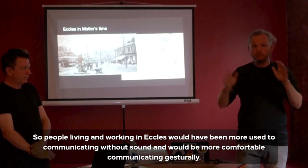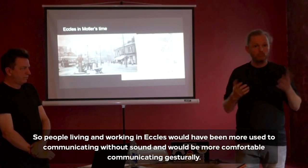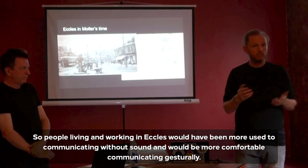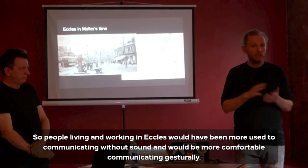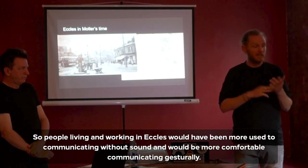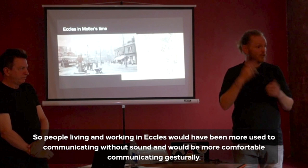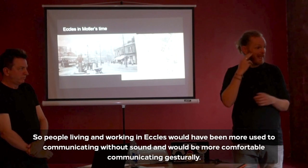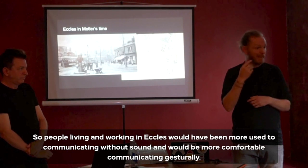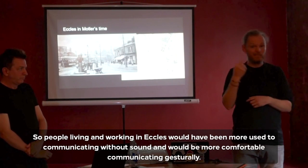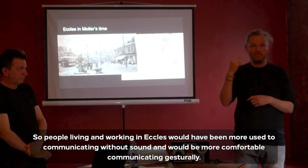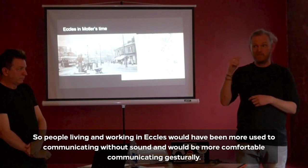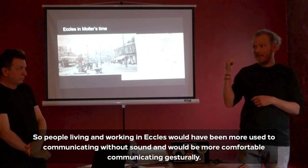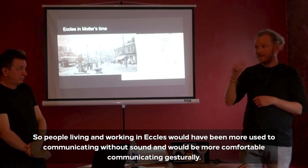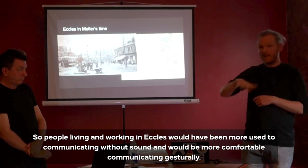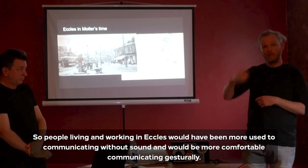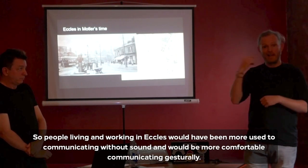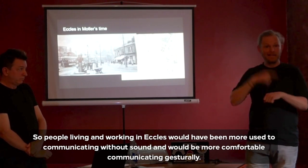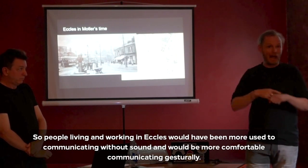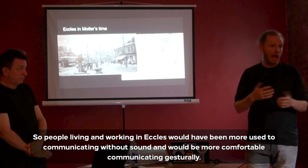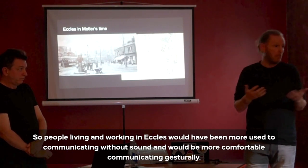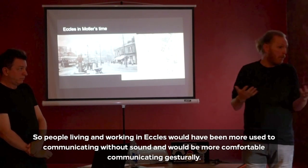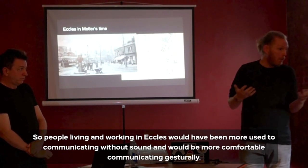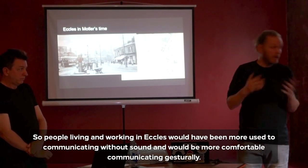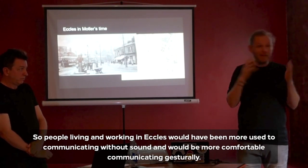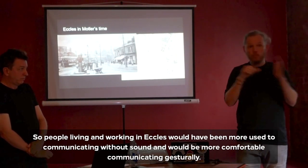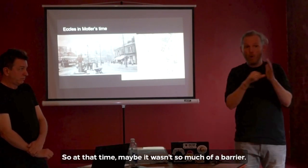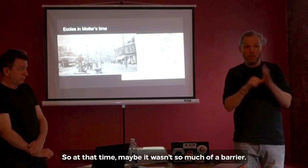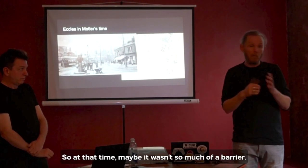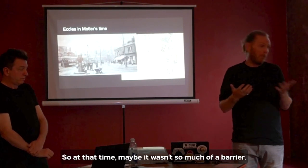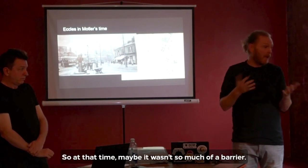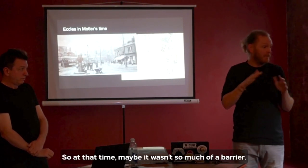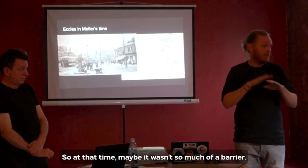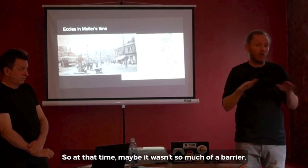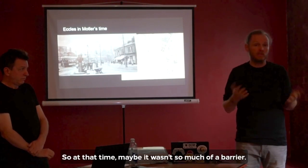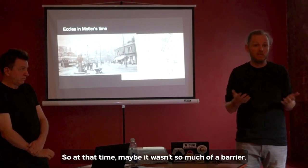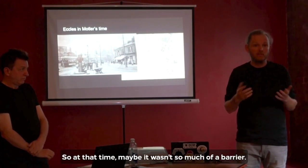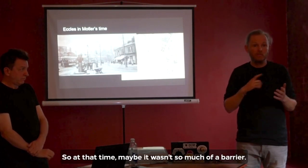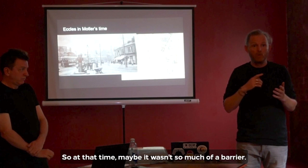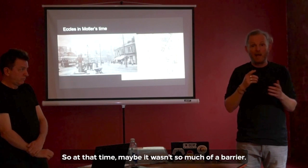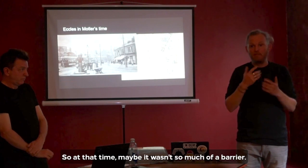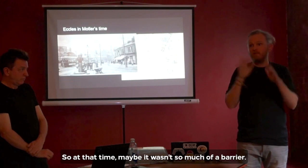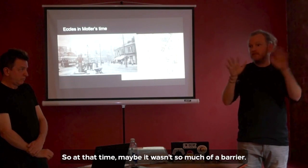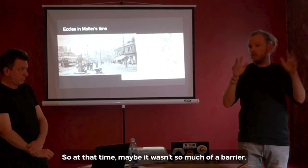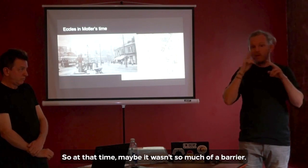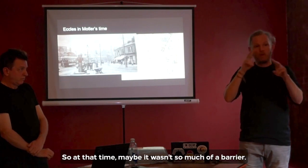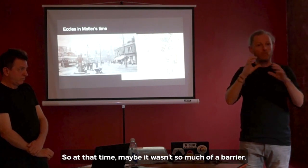more comfortable communicating gesturally. So at that time, maybe it wasn't so much of a